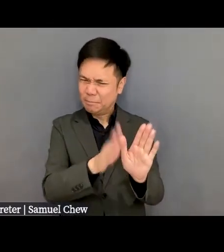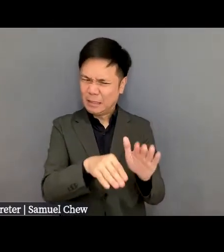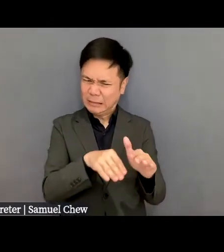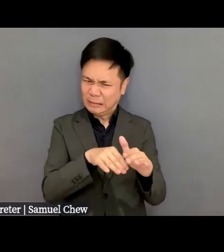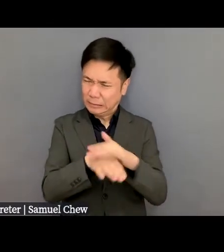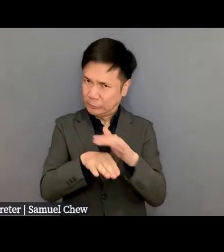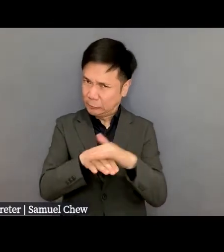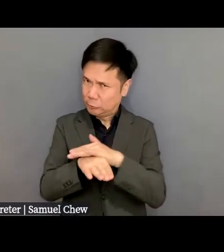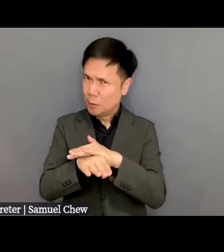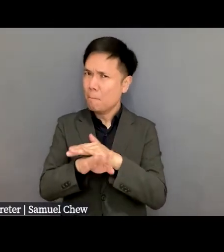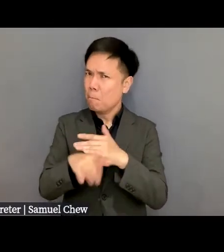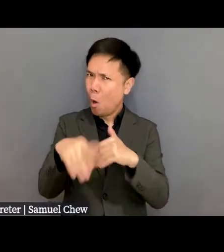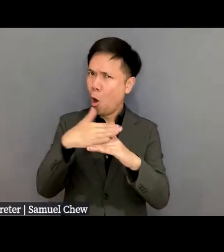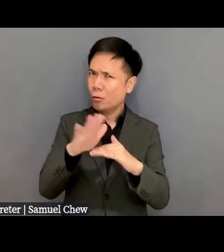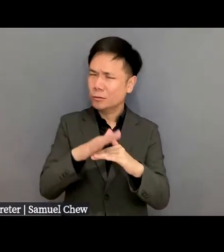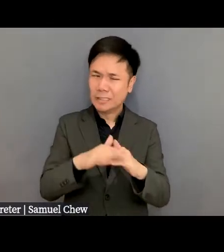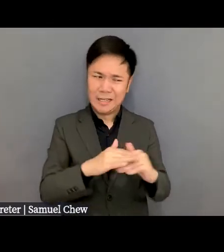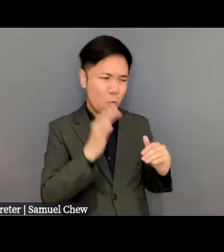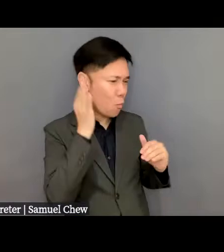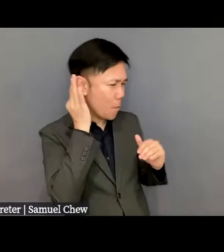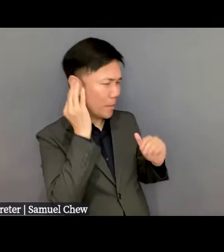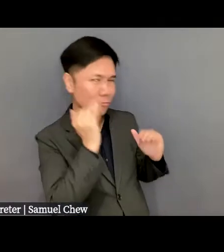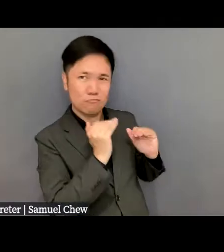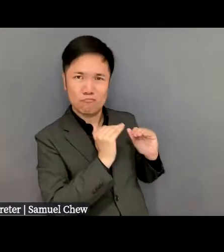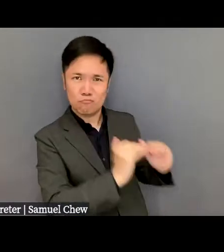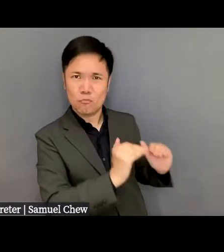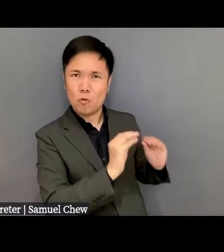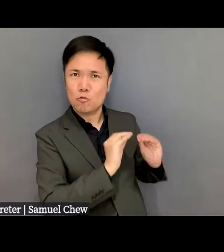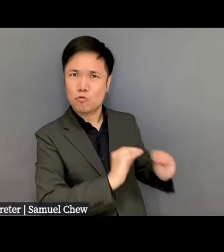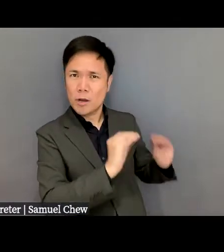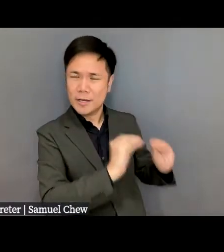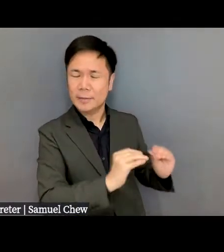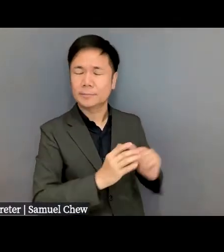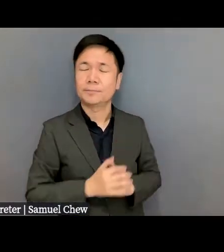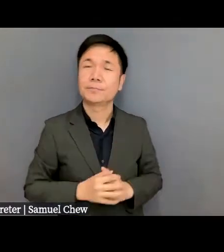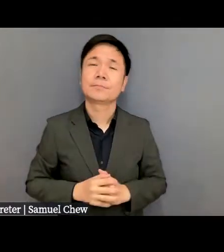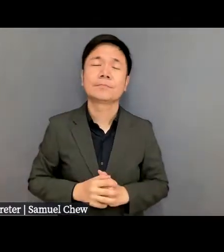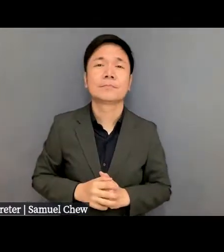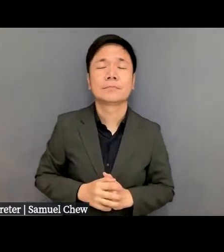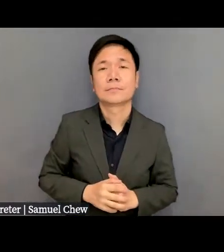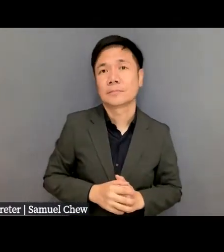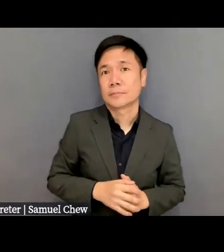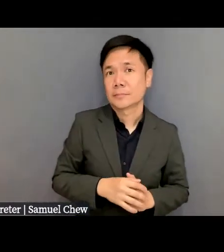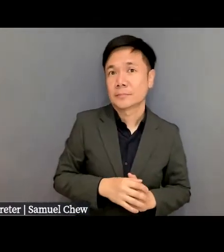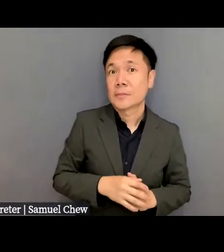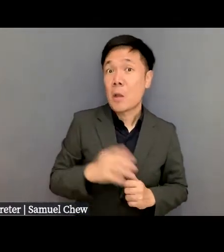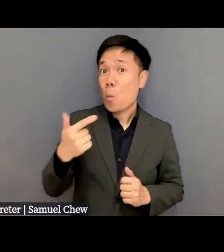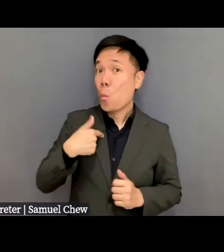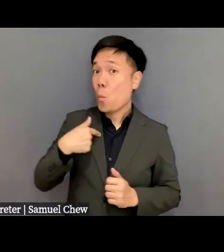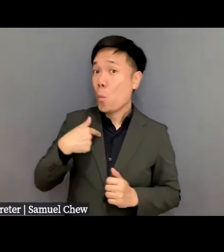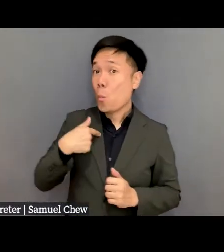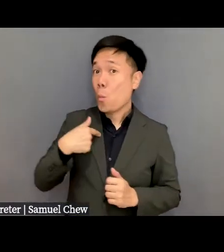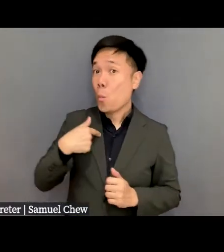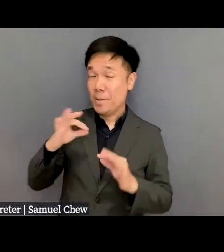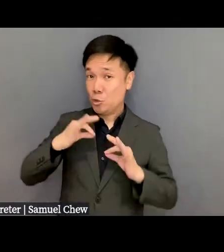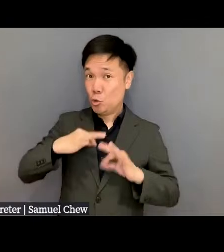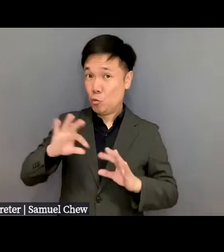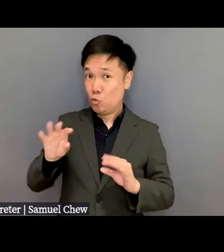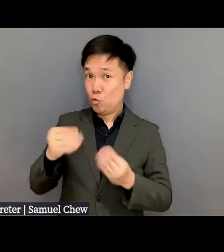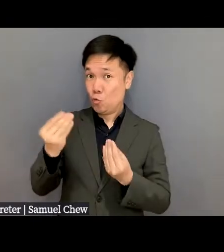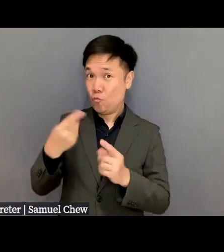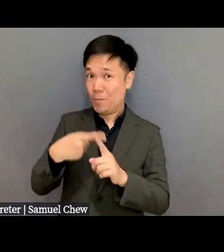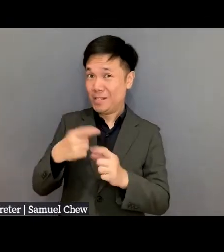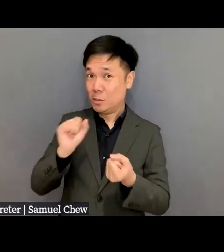training. And the training, what we did was we worked with the Ministry of Youth and Sports to ensure